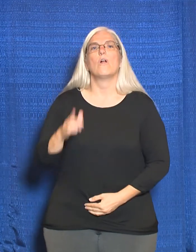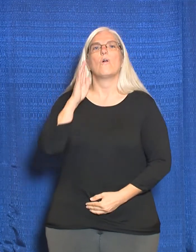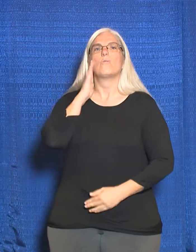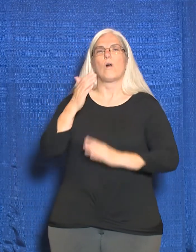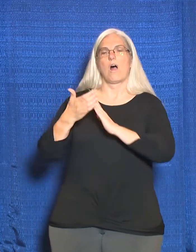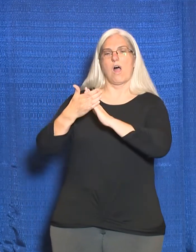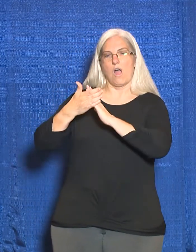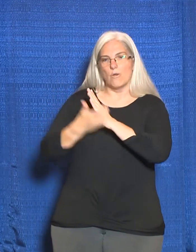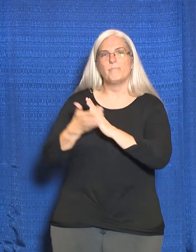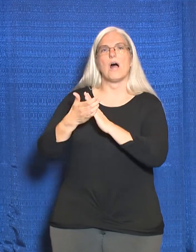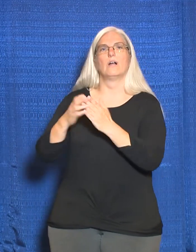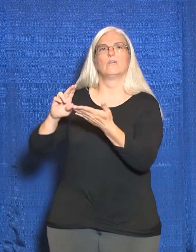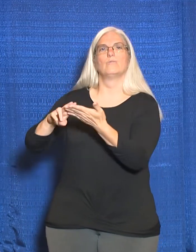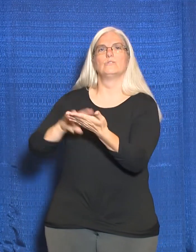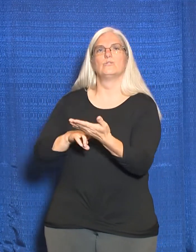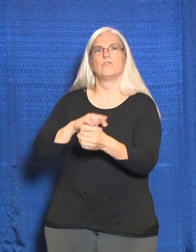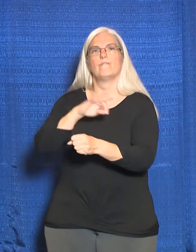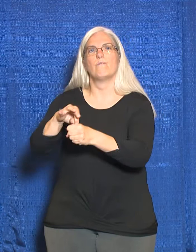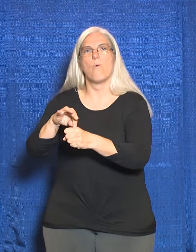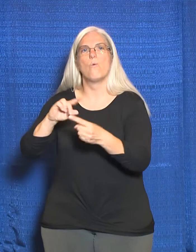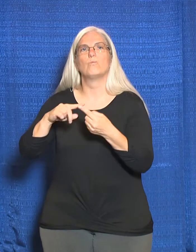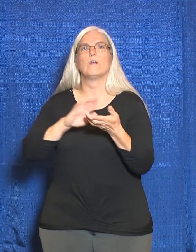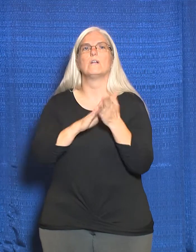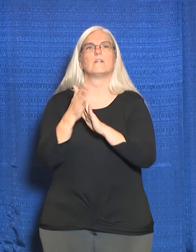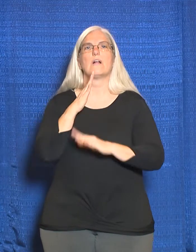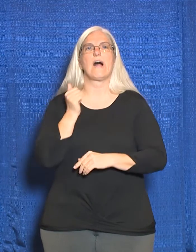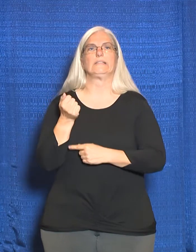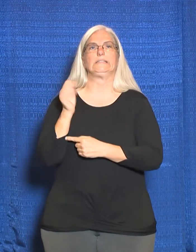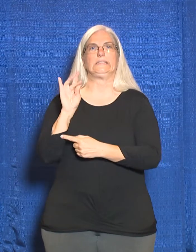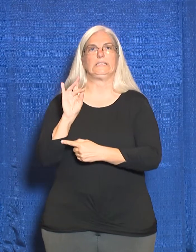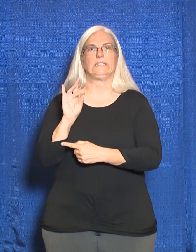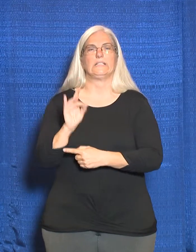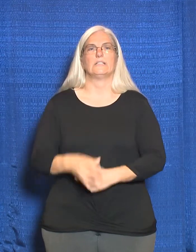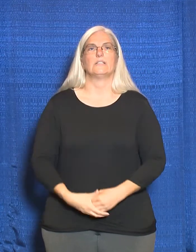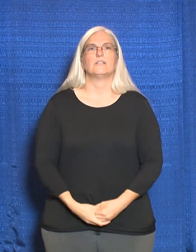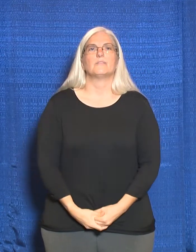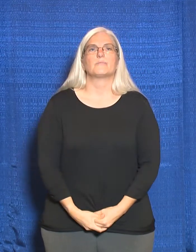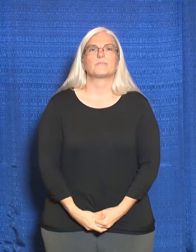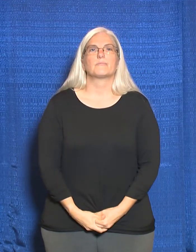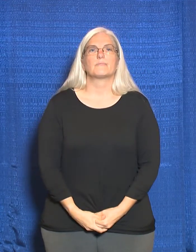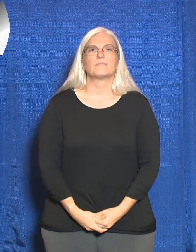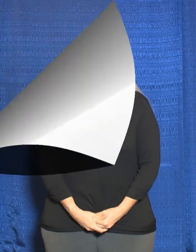automatically registered to vote when they turn 18.